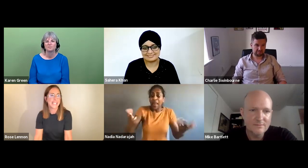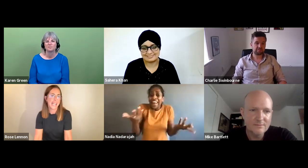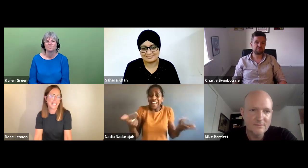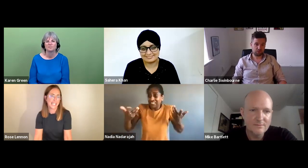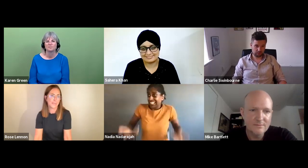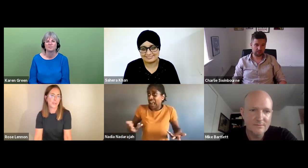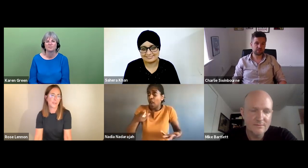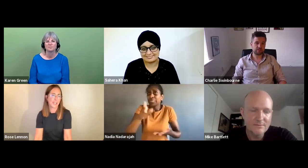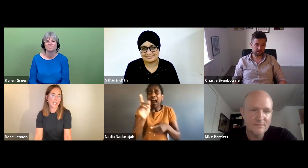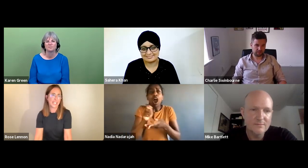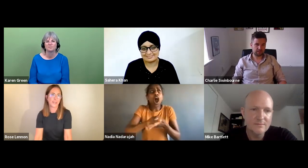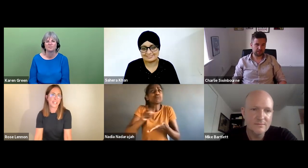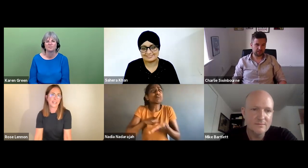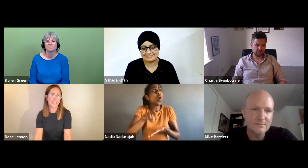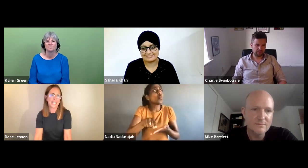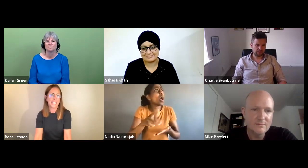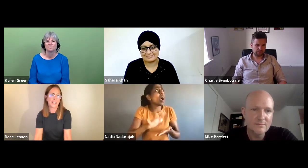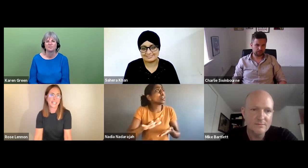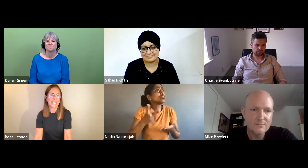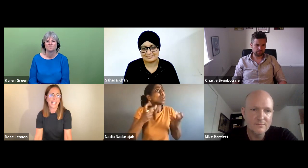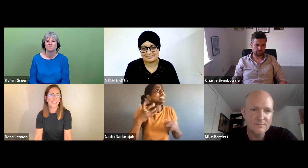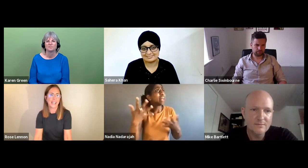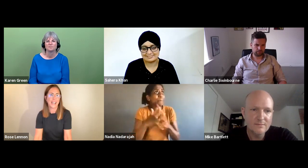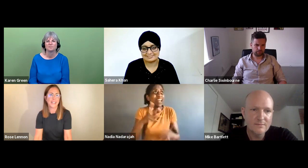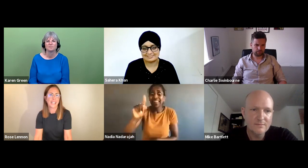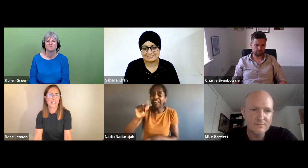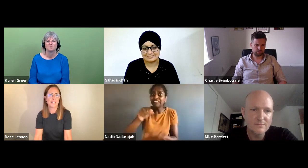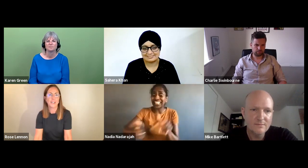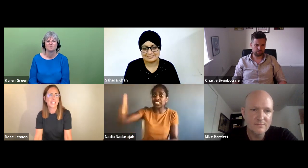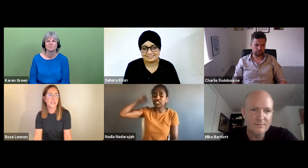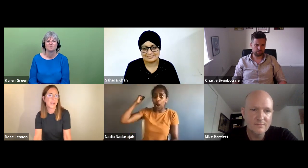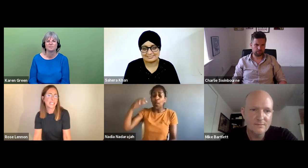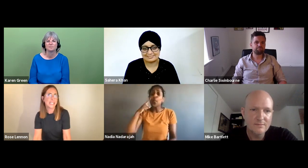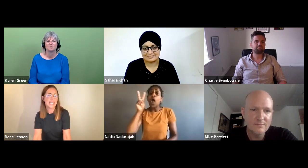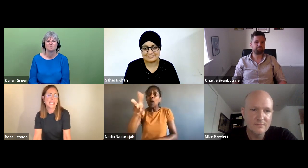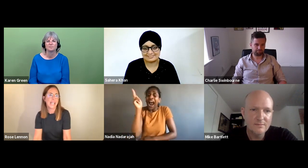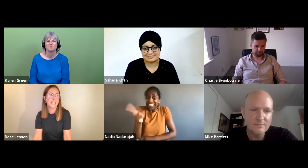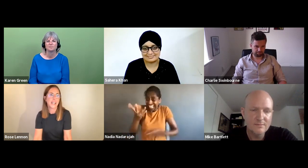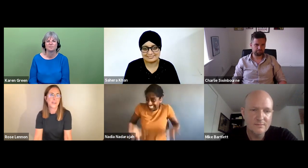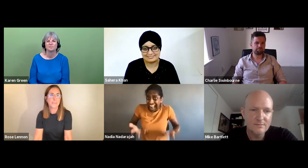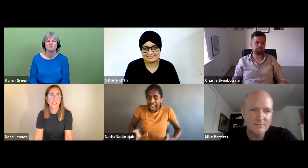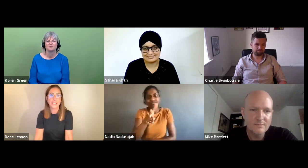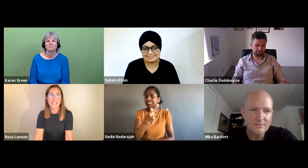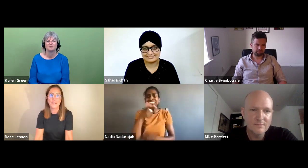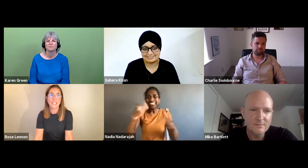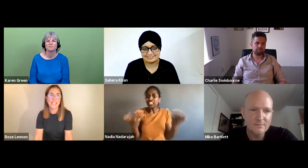hasn't ended. I'm sure the story is still continuing. It's still out there. I think I wrote it in 2010, so it's been 11